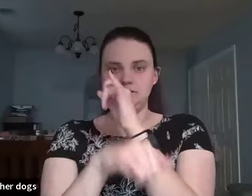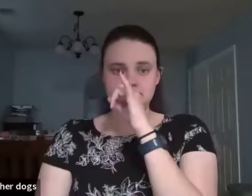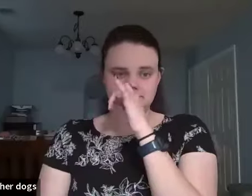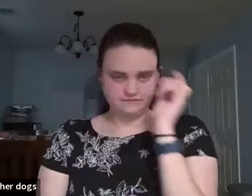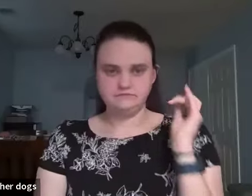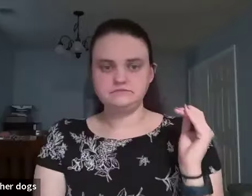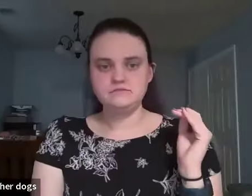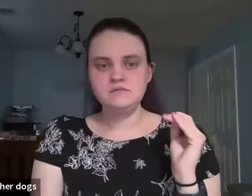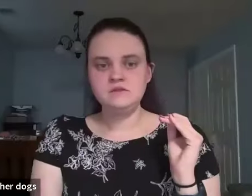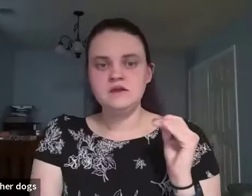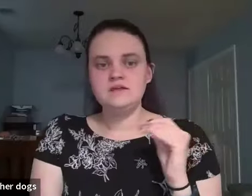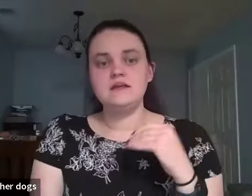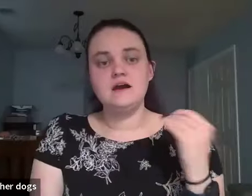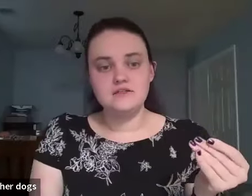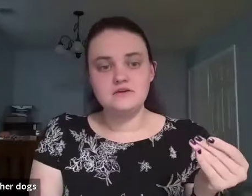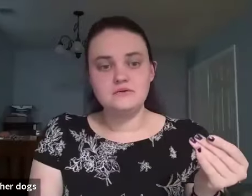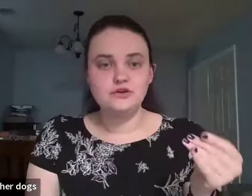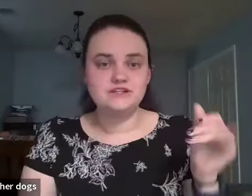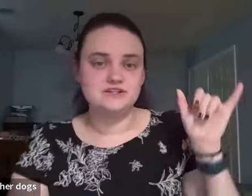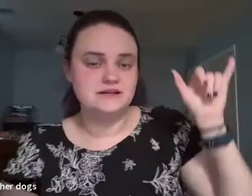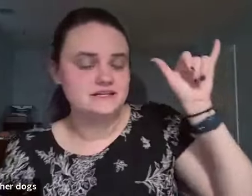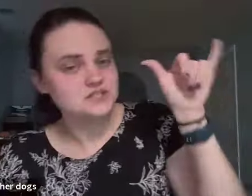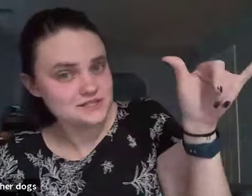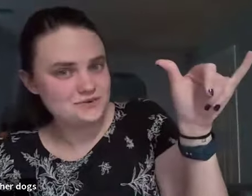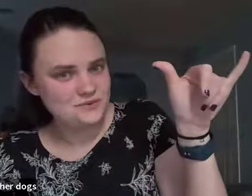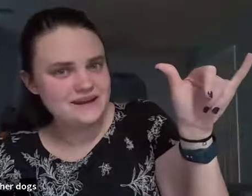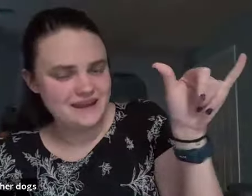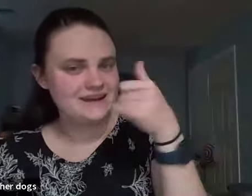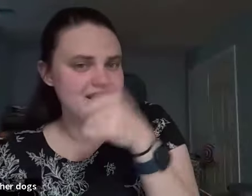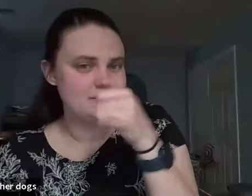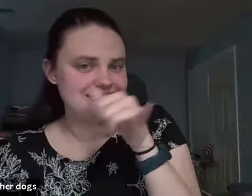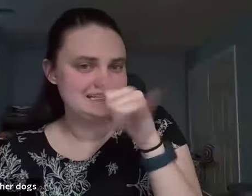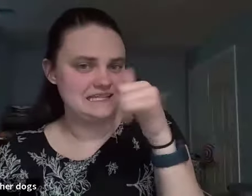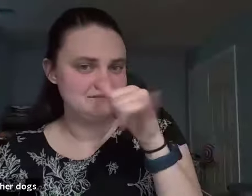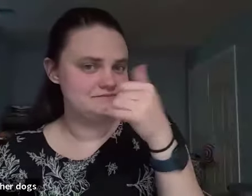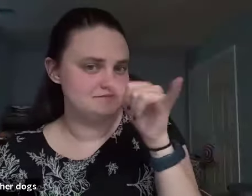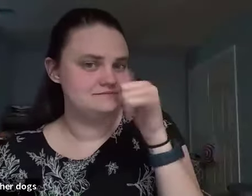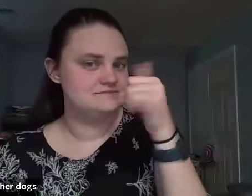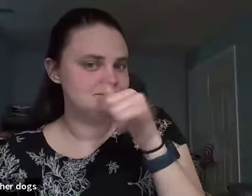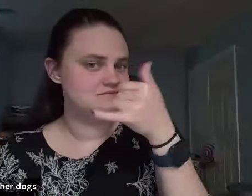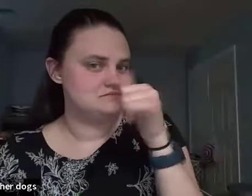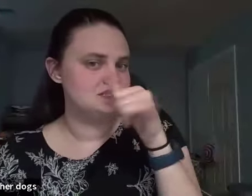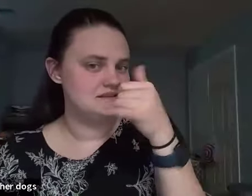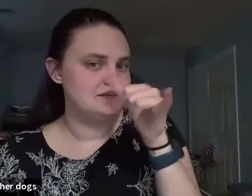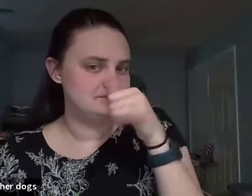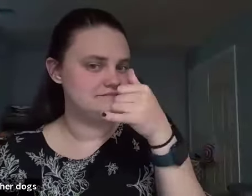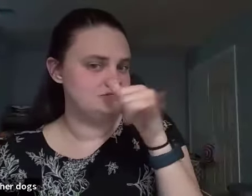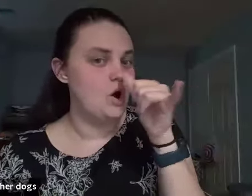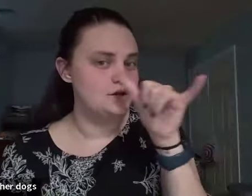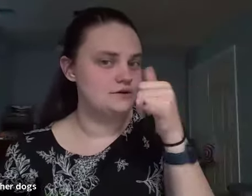Okay. The other way you can do it is just with one hand and going silly. Silly. On your